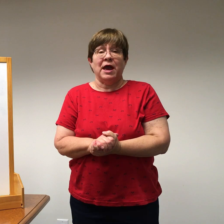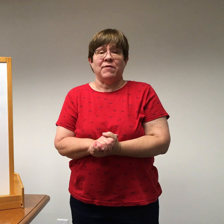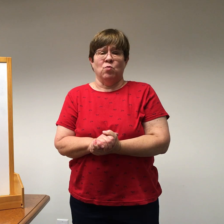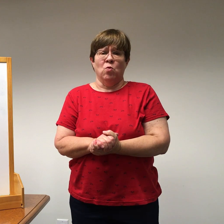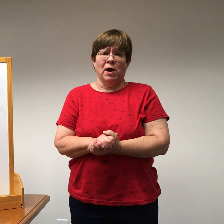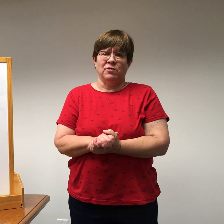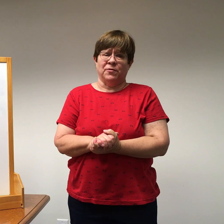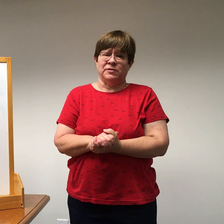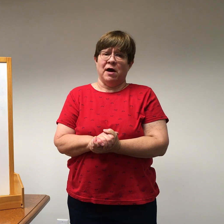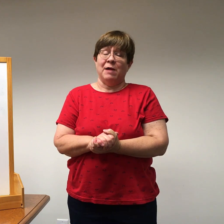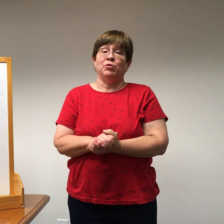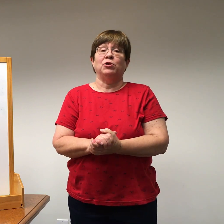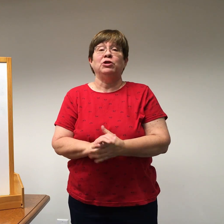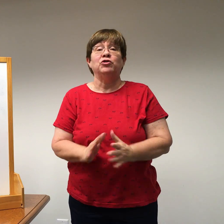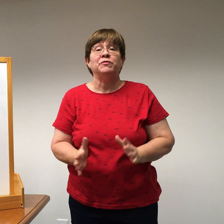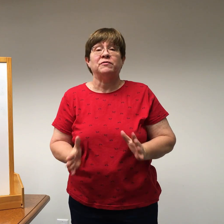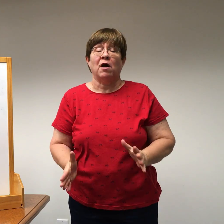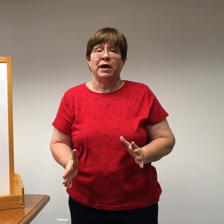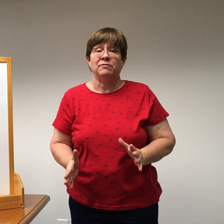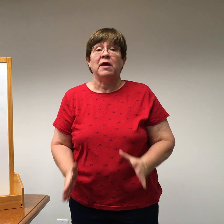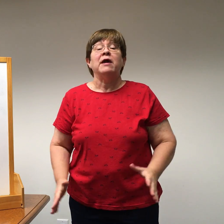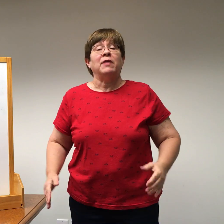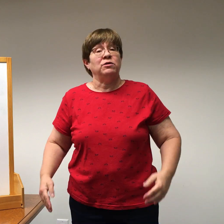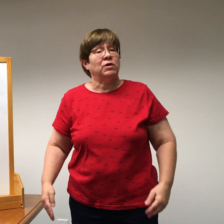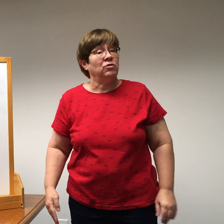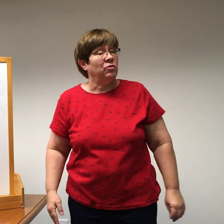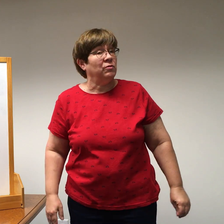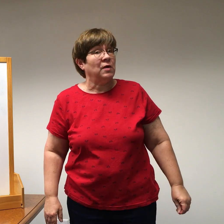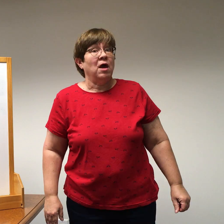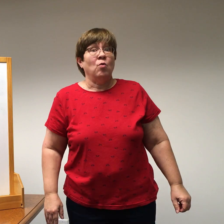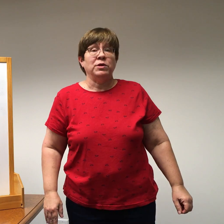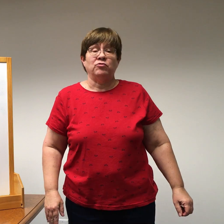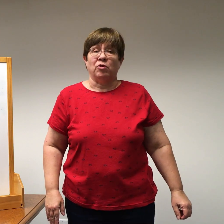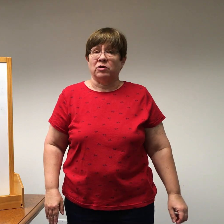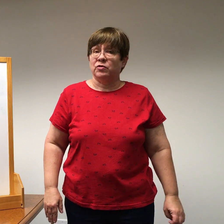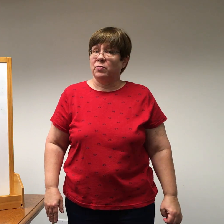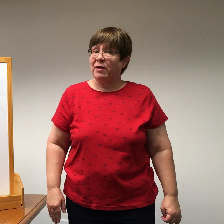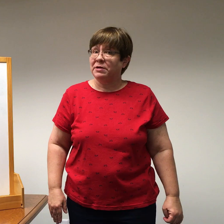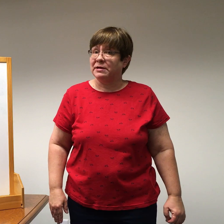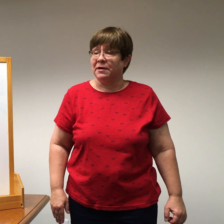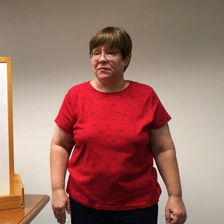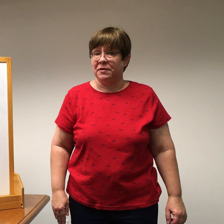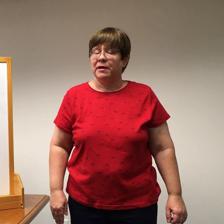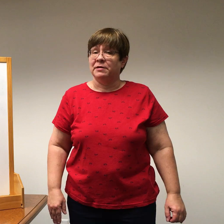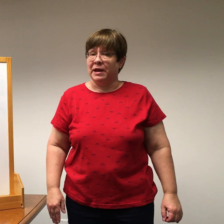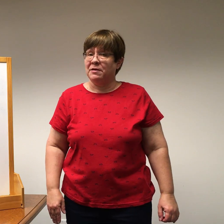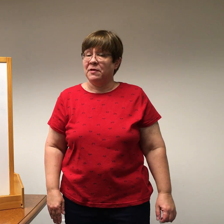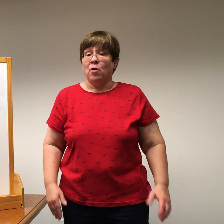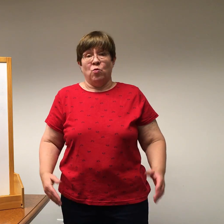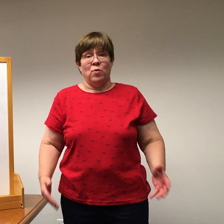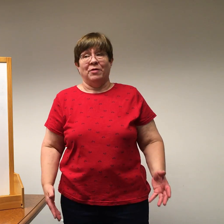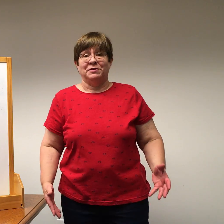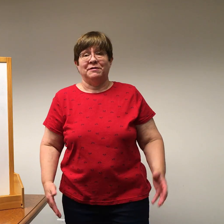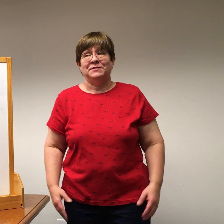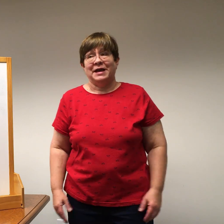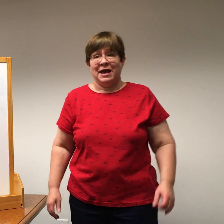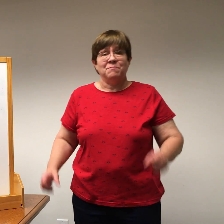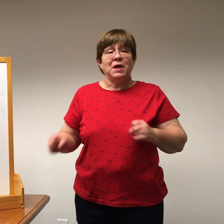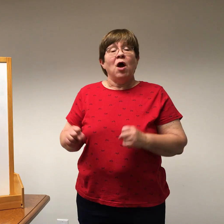a wonderful time learning new signs that you can use when you talk to relatives. Today's Relative Day.